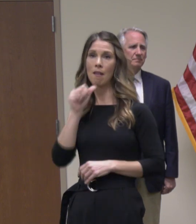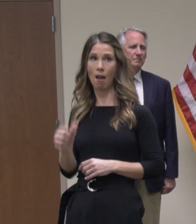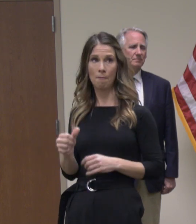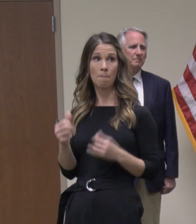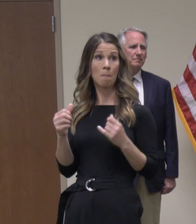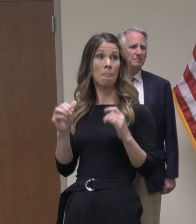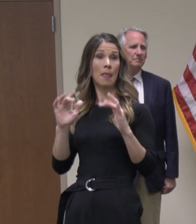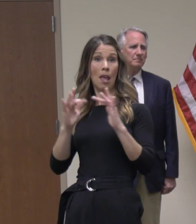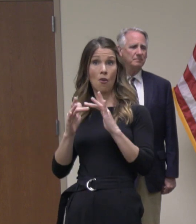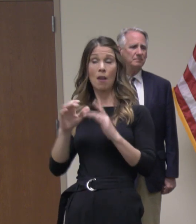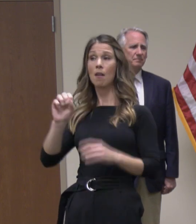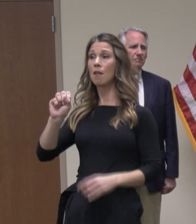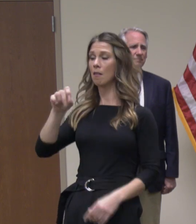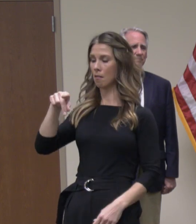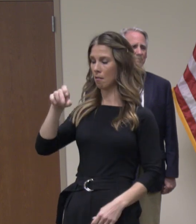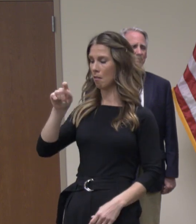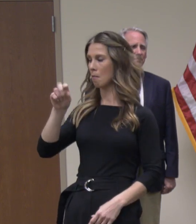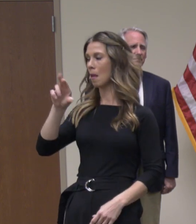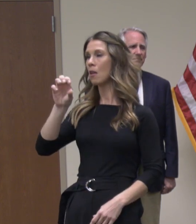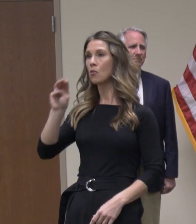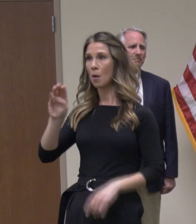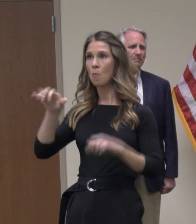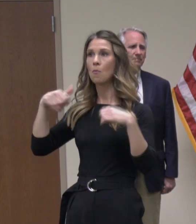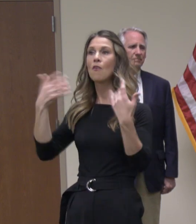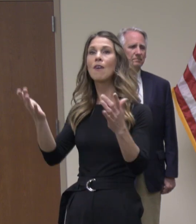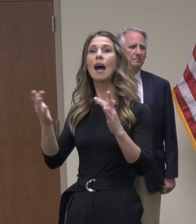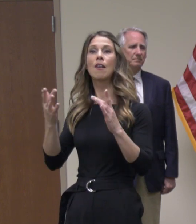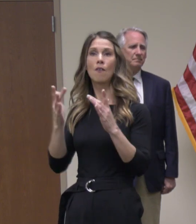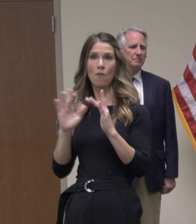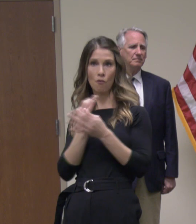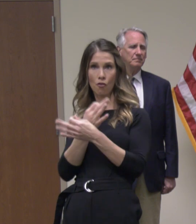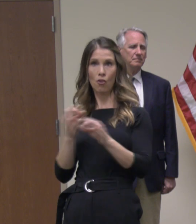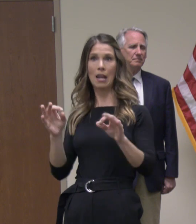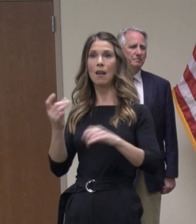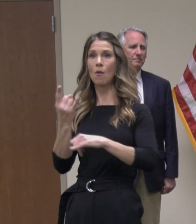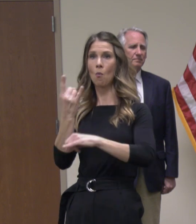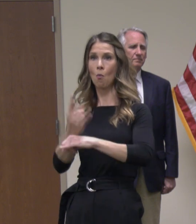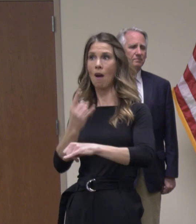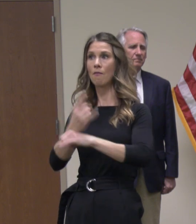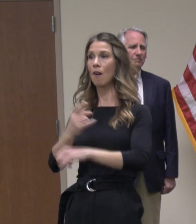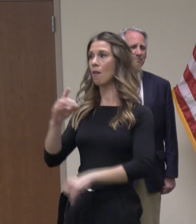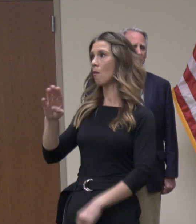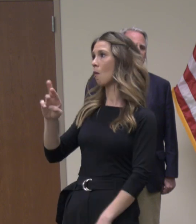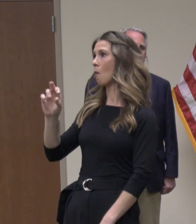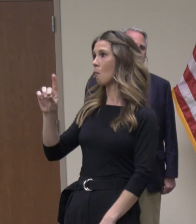with K-12 and college students who don't already have a subscription.